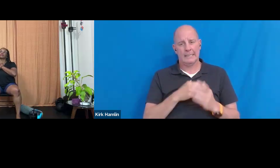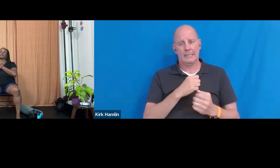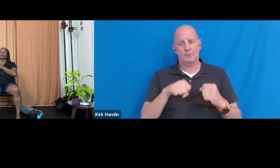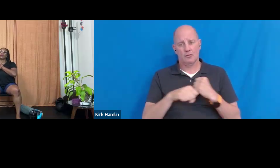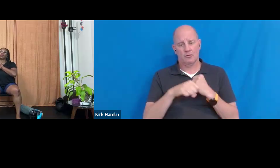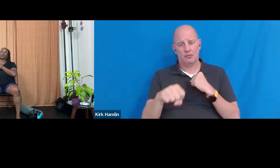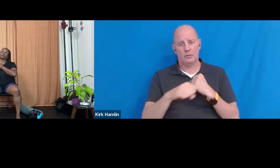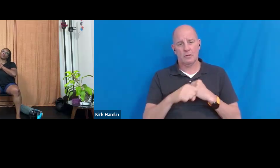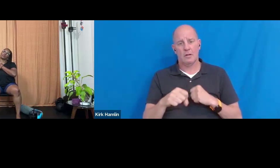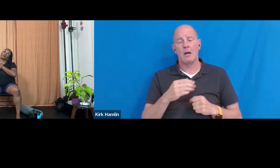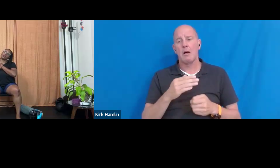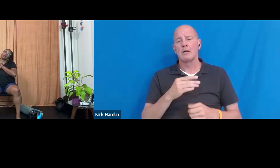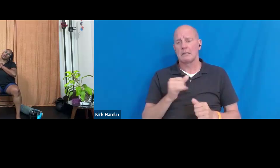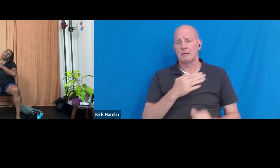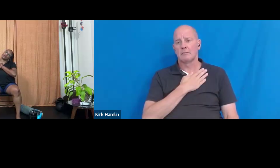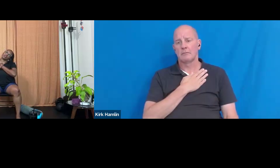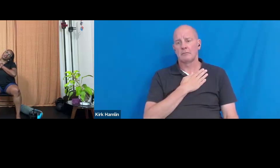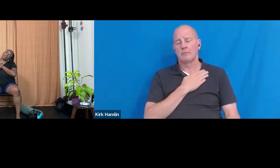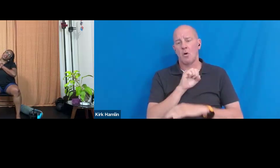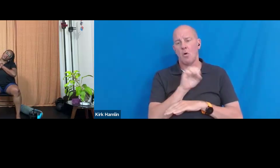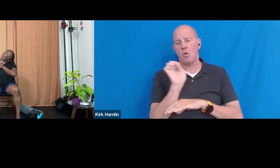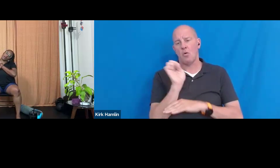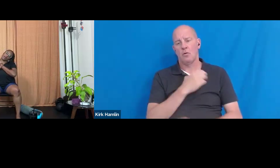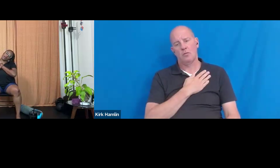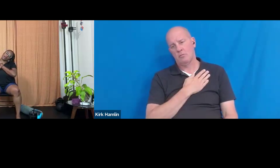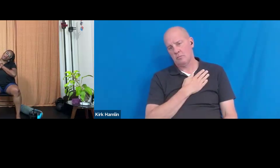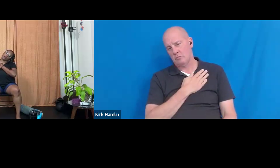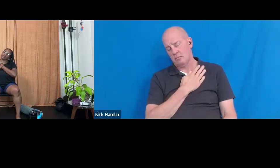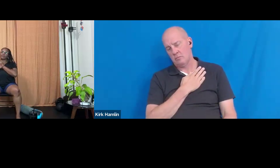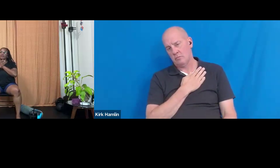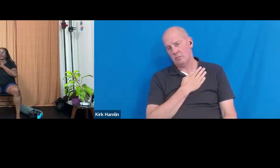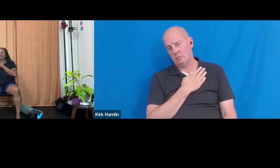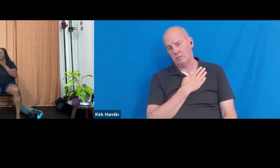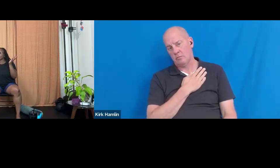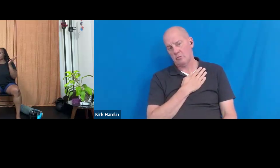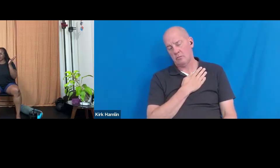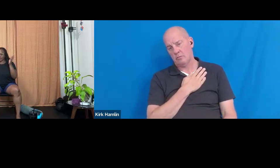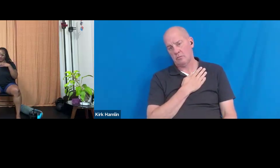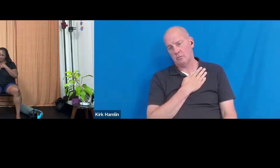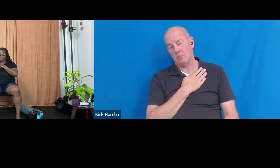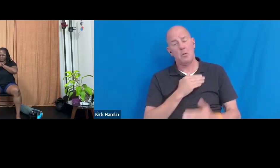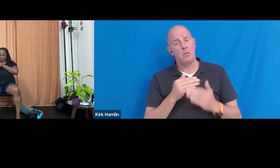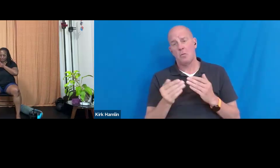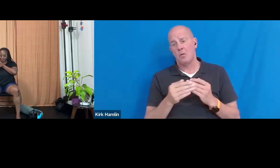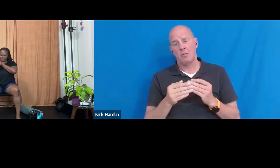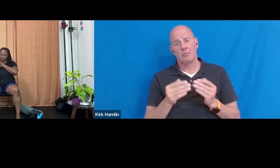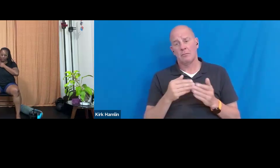play around with still that hold and lean straight to the side. And whatever you get out of it, you get out of